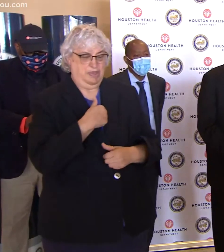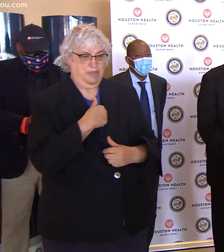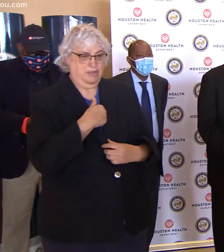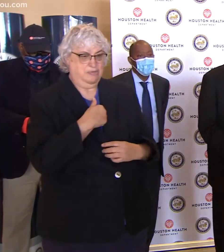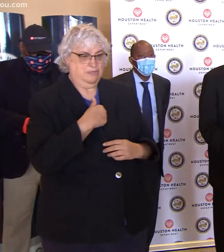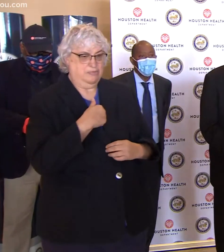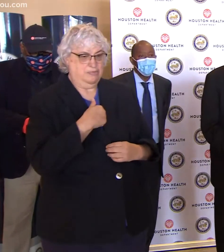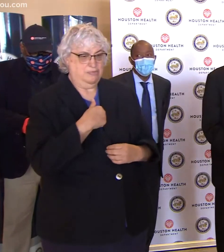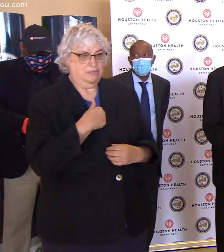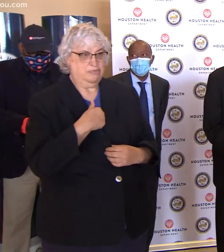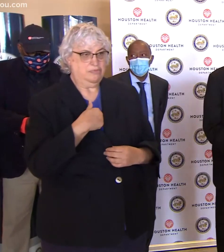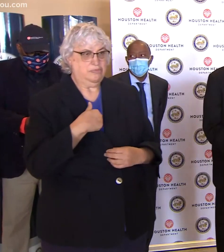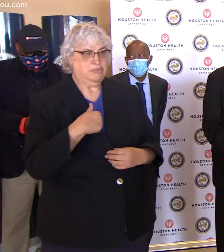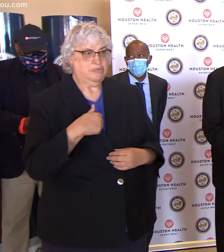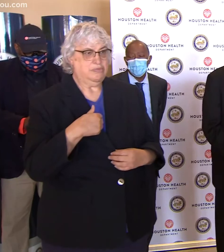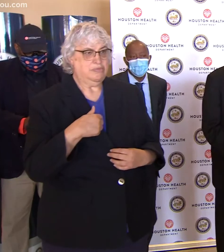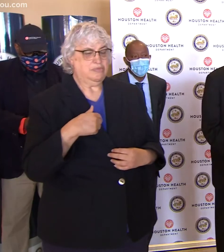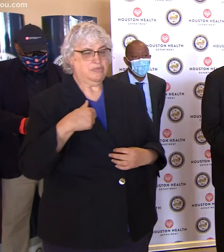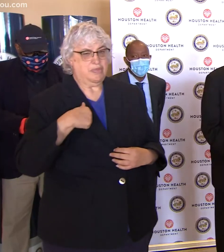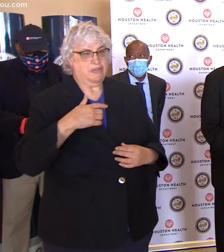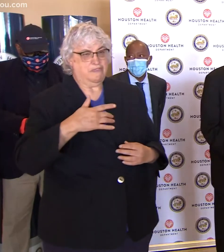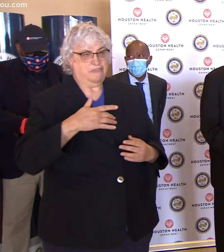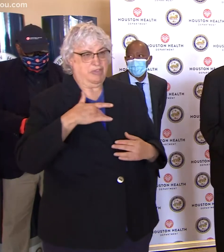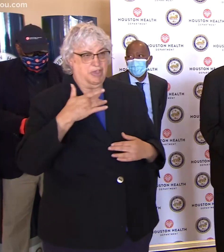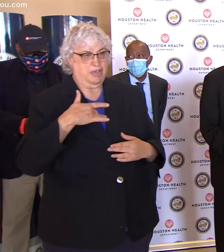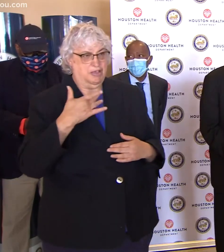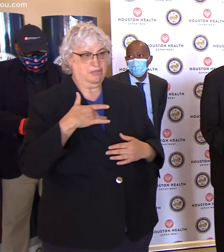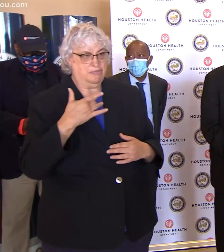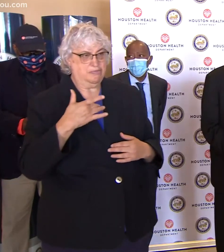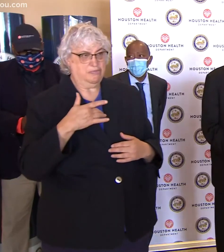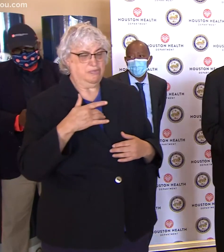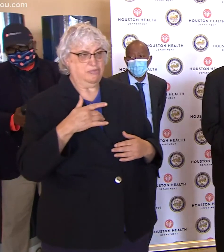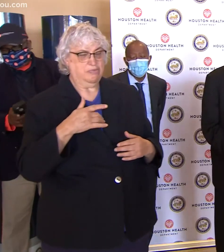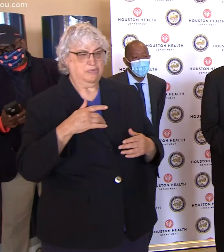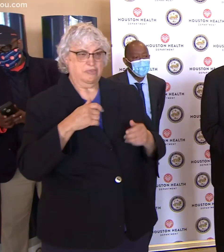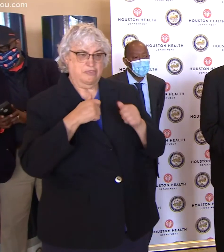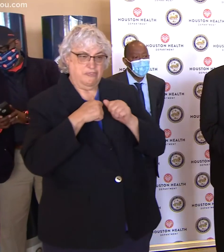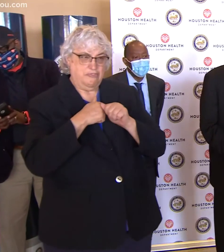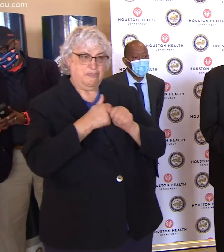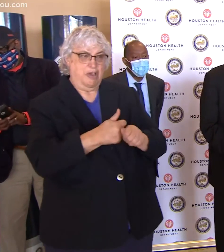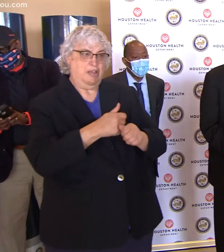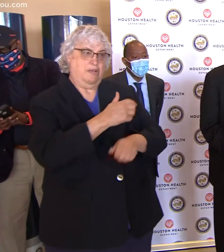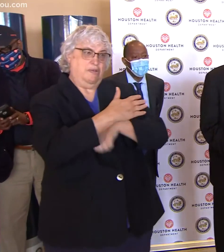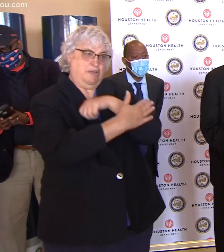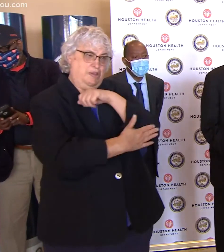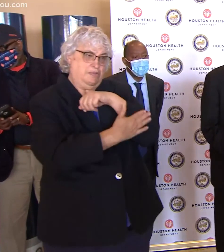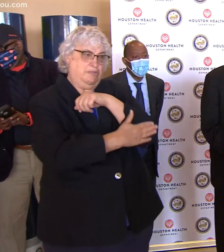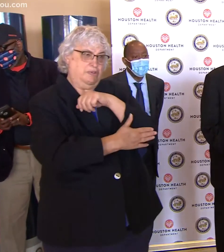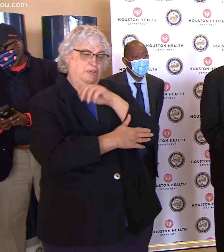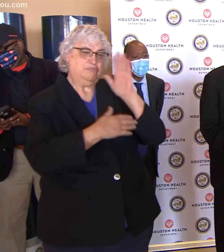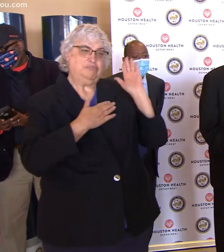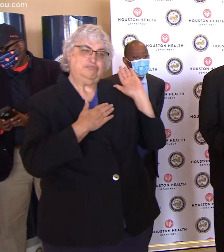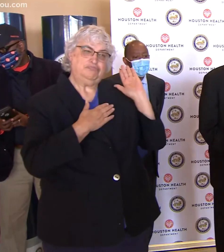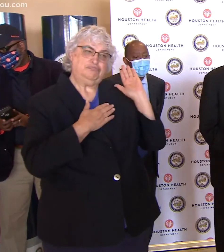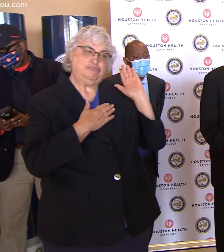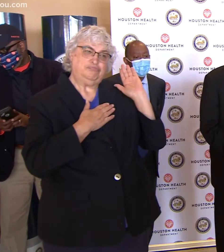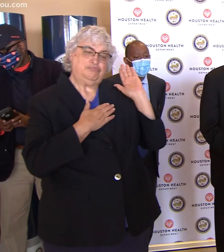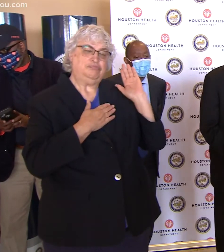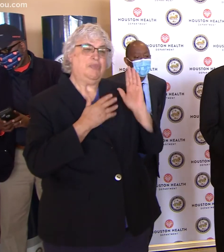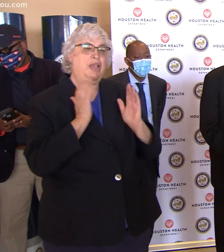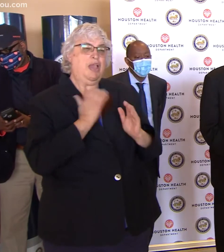I will also do it because I think that it is the patriotic thing to do. Our country is in the